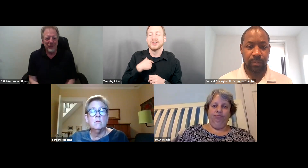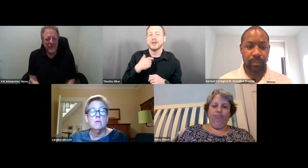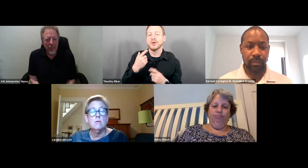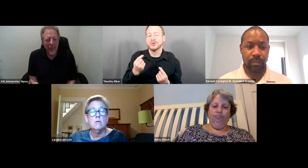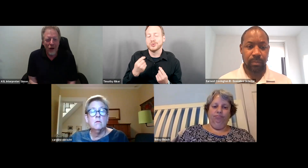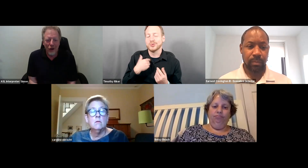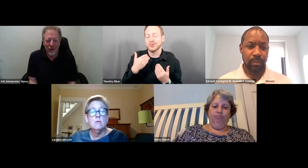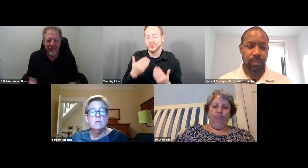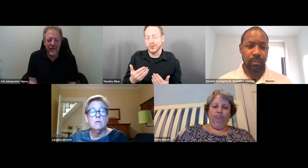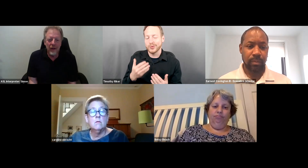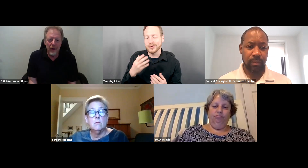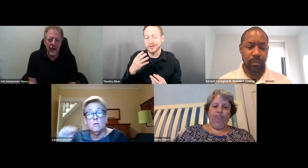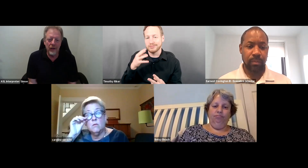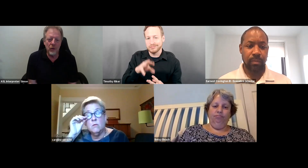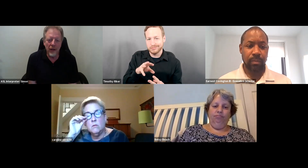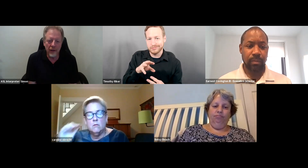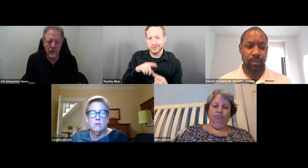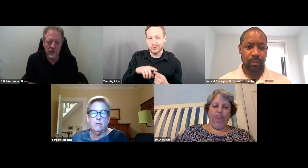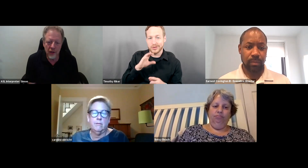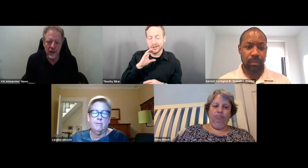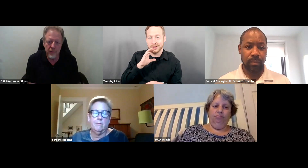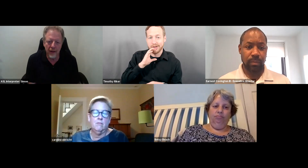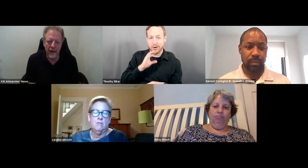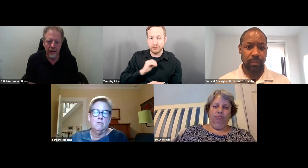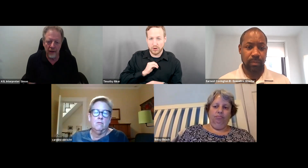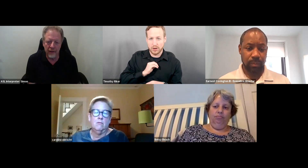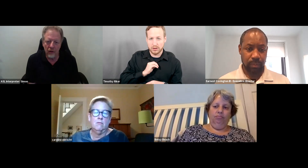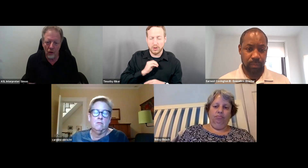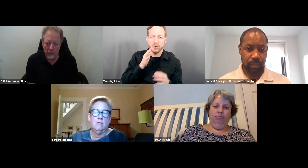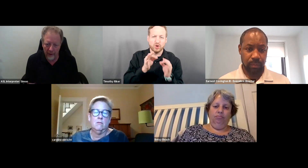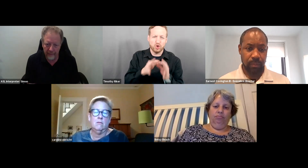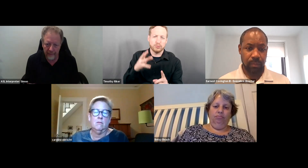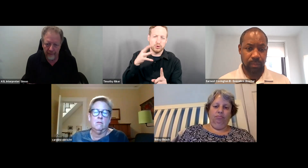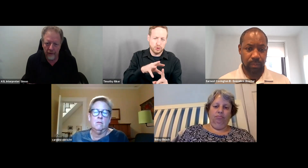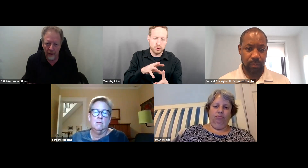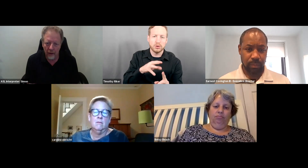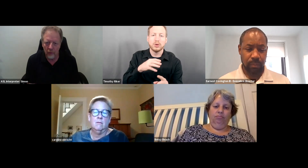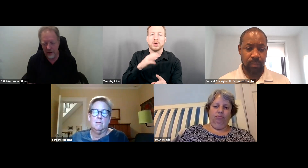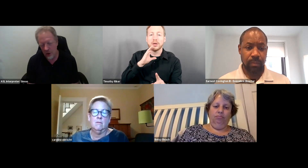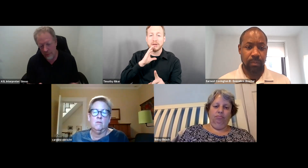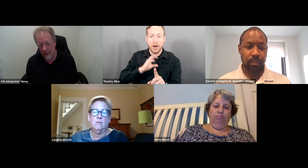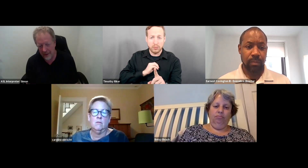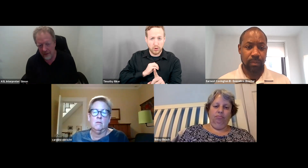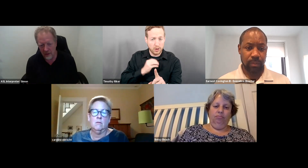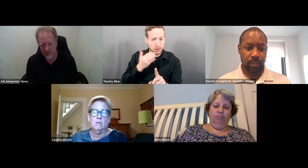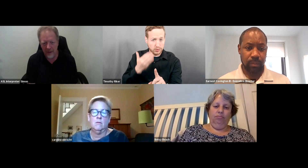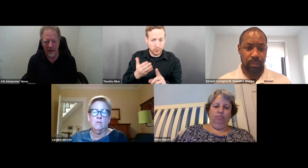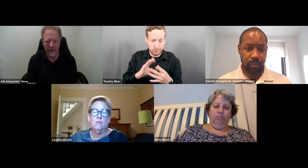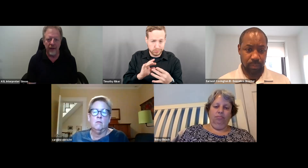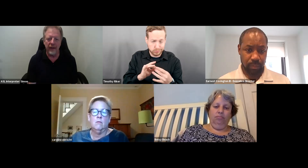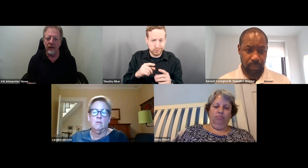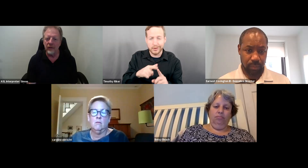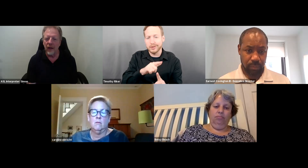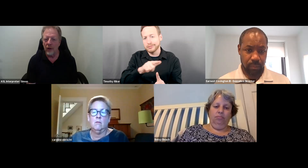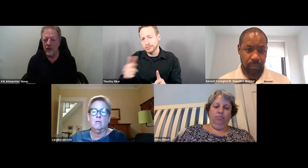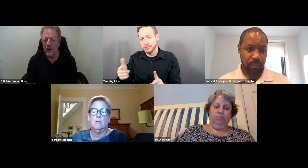Thank you. Okay. So what I'd like to do is to get in spotlight Carol Albright with the interpreter. I mean, spotlighting.